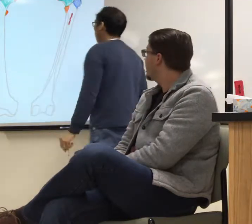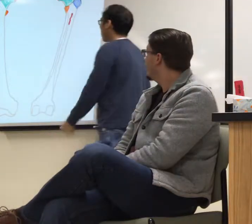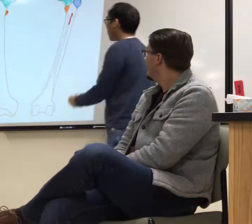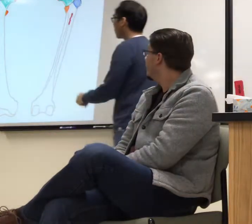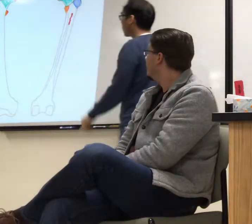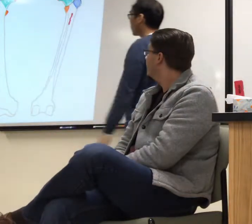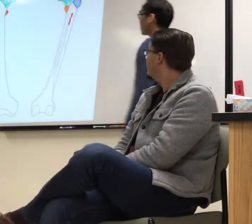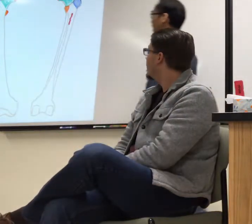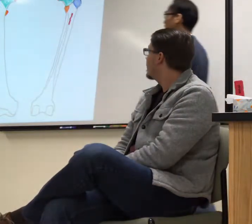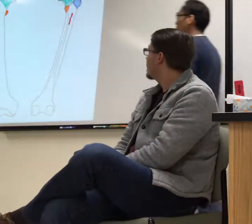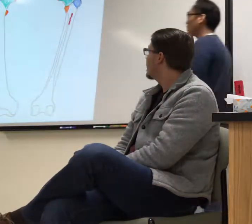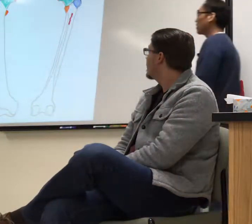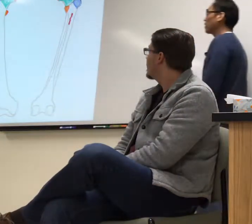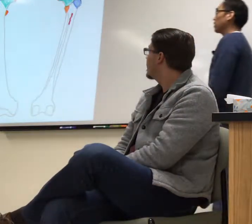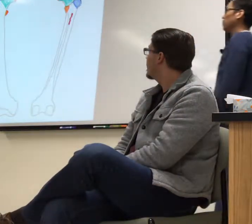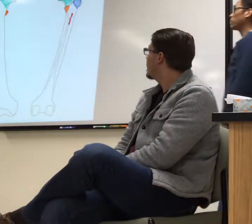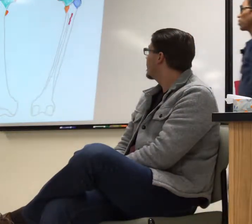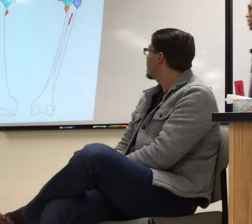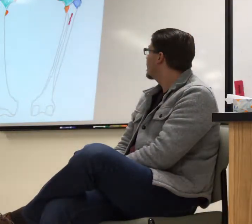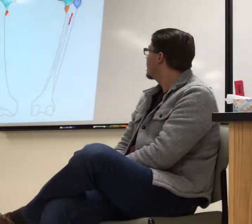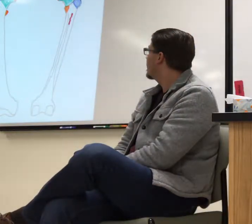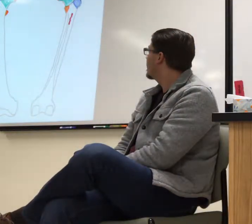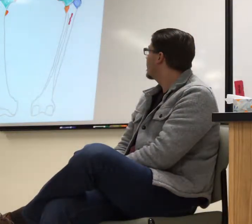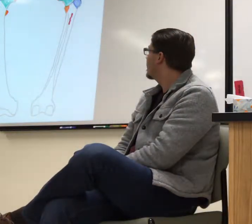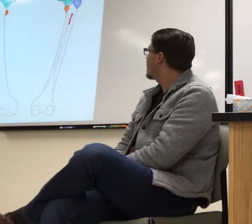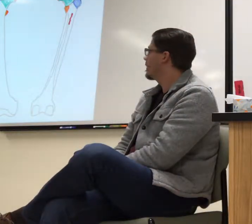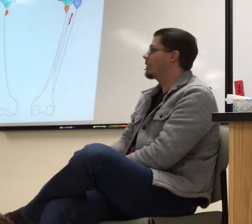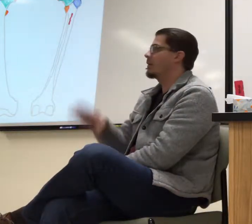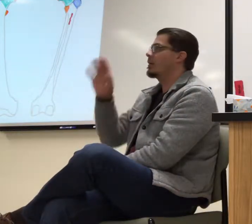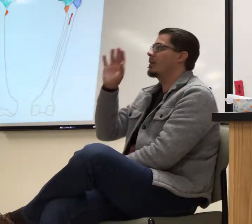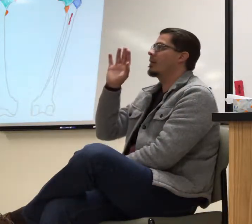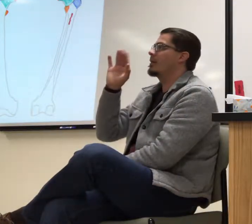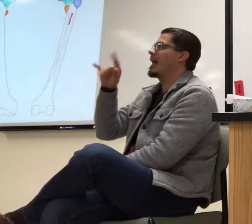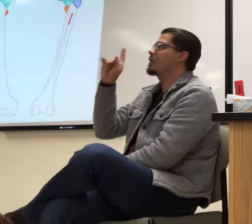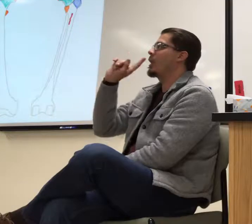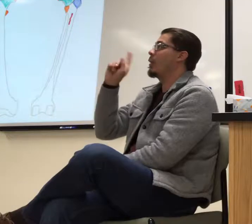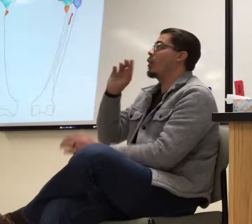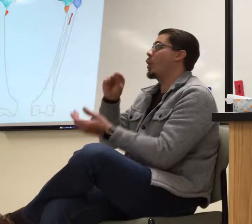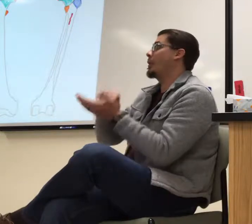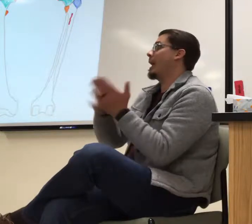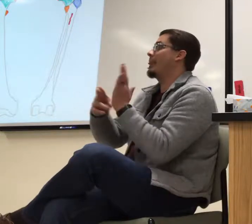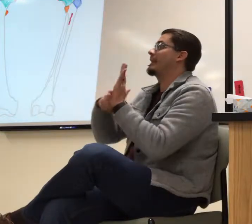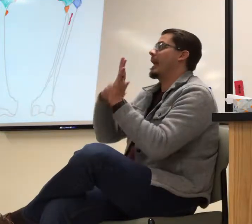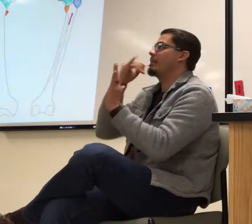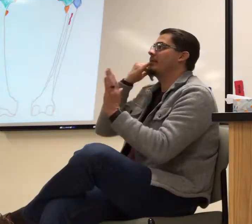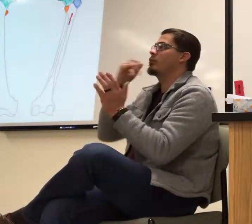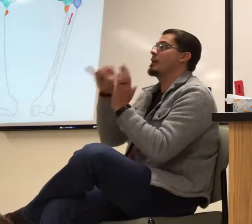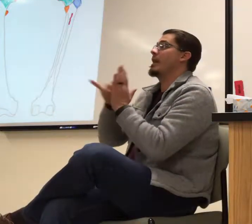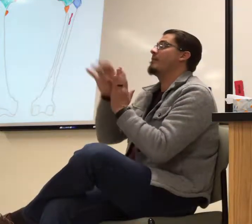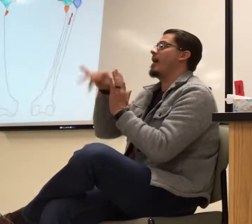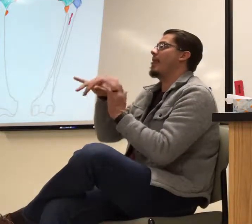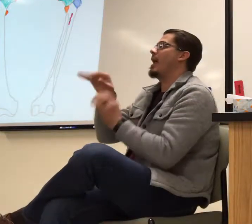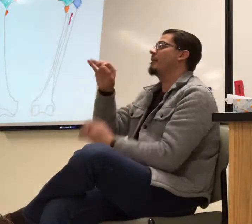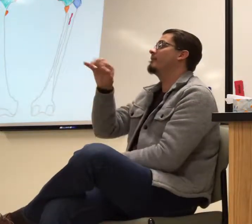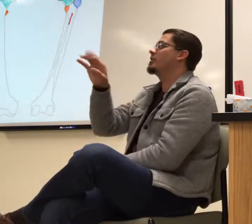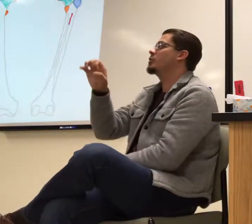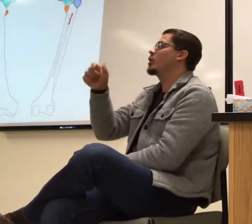But that's probably why I put the tape if I'm trying to get you to identify that surface feature. Okay, gluteal